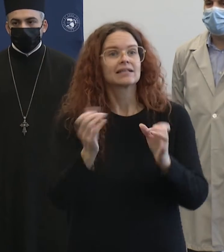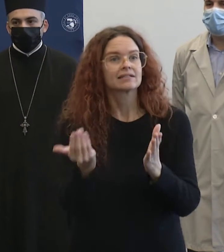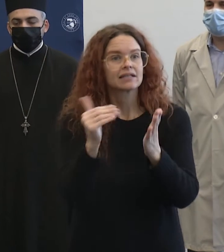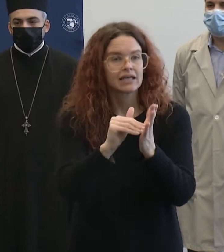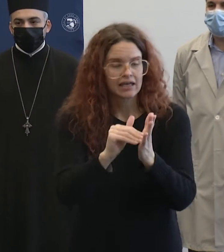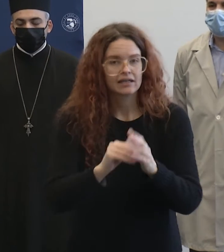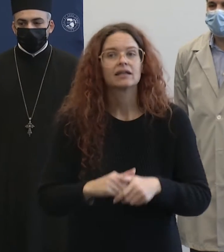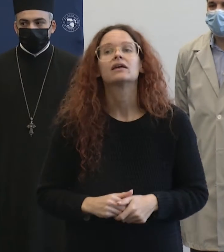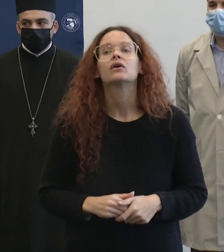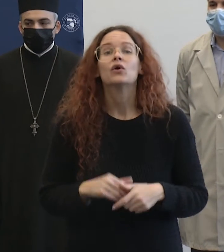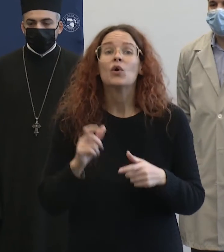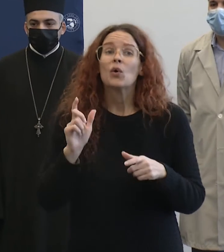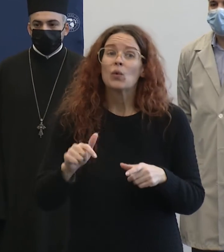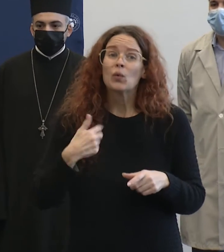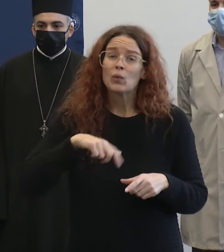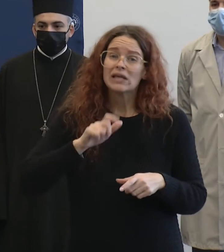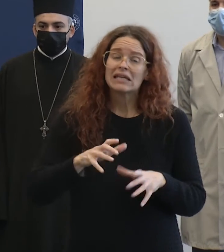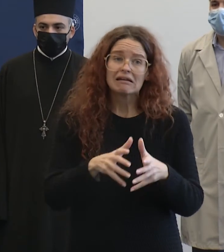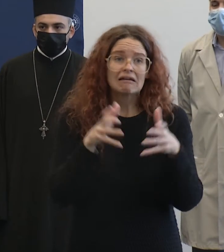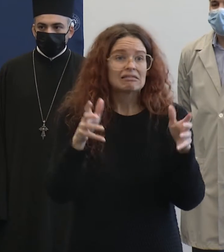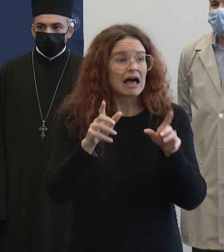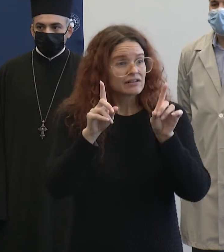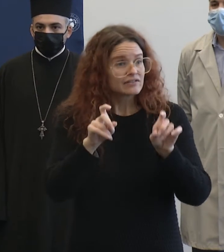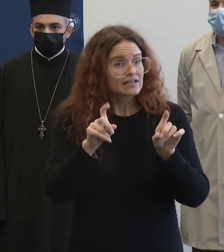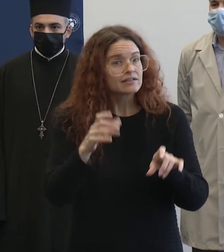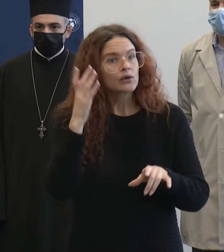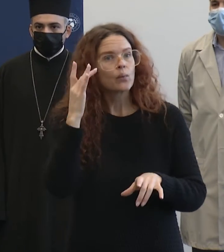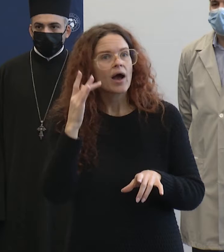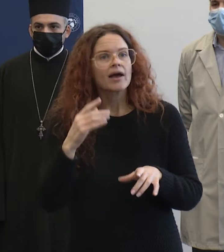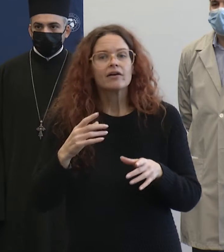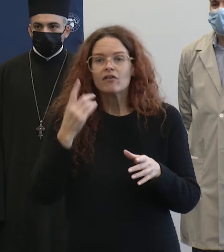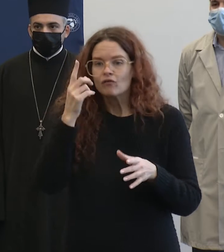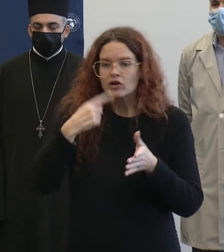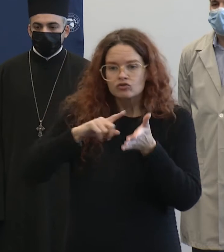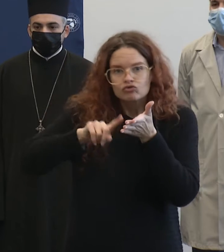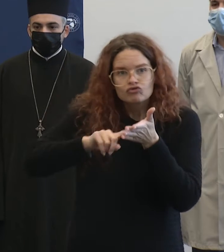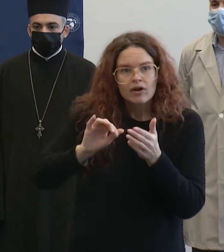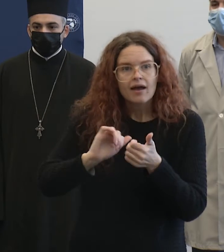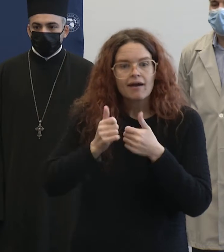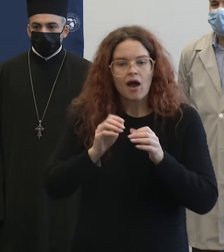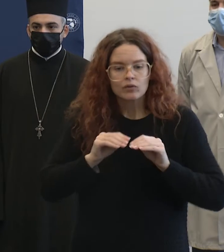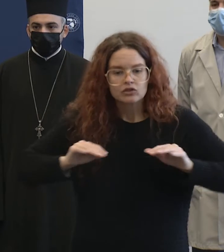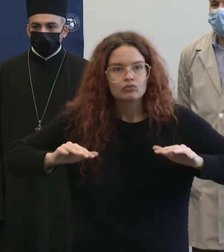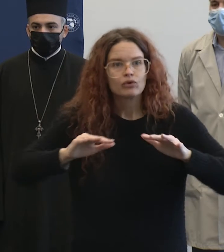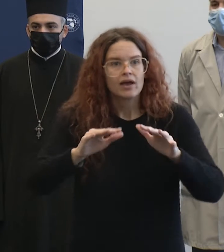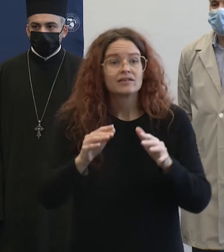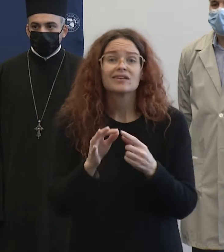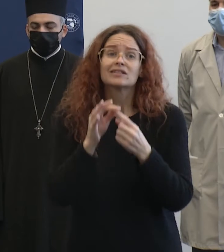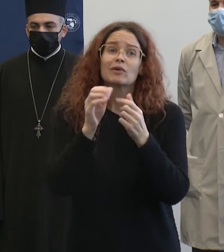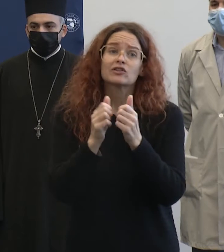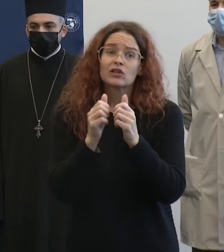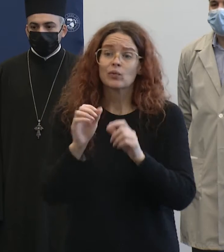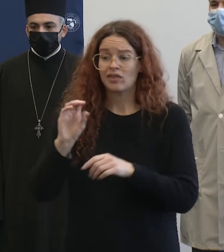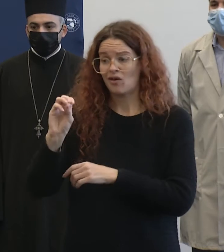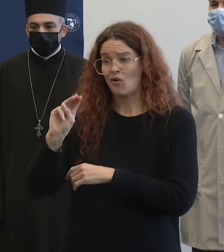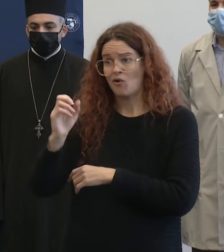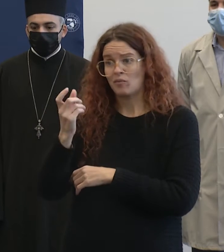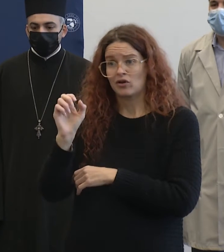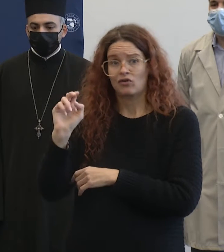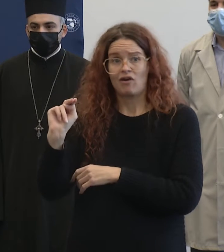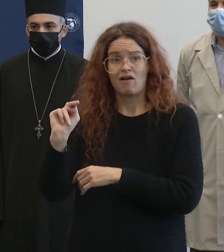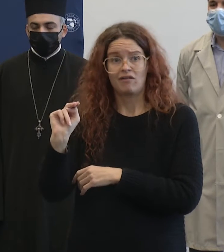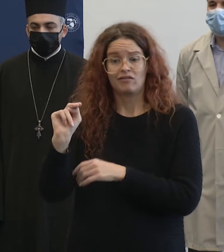more complete picture of how widespread the virus is circulating and to keep each other safe, especially with the emergence of the Omicron